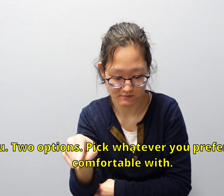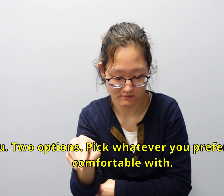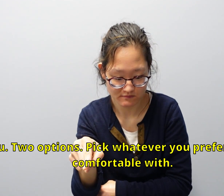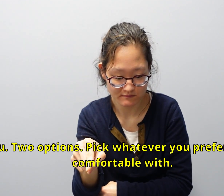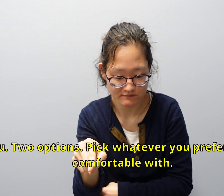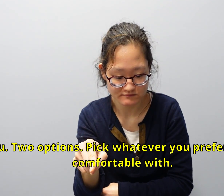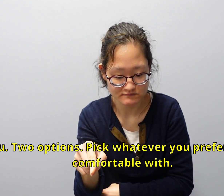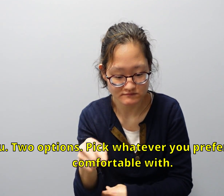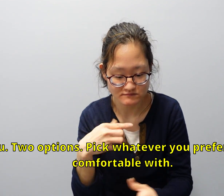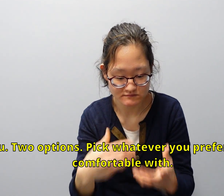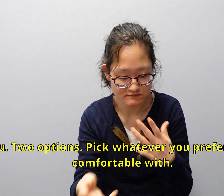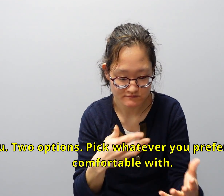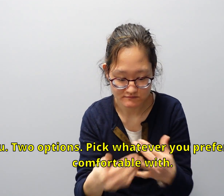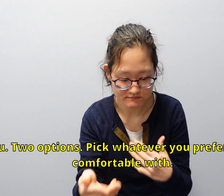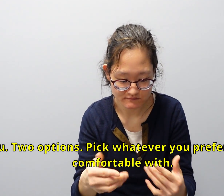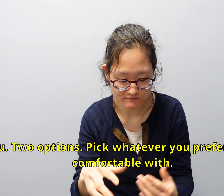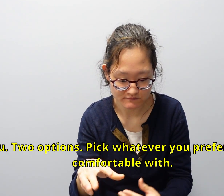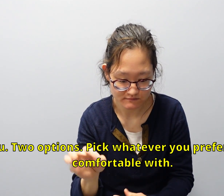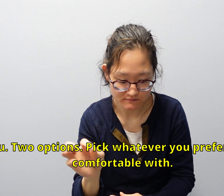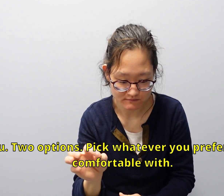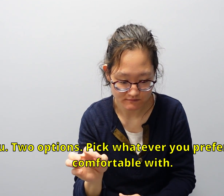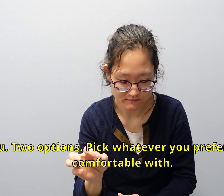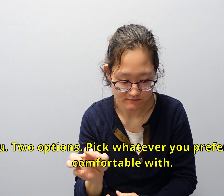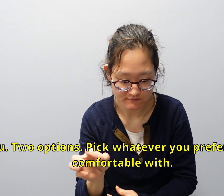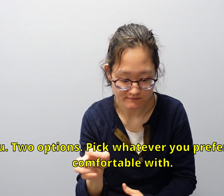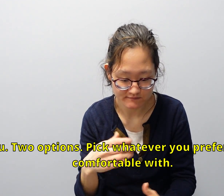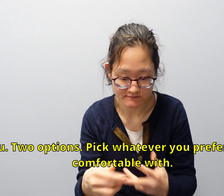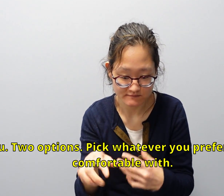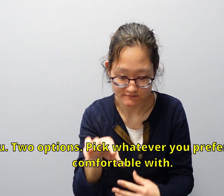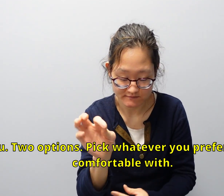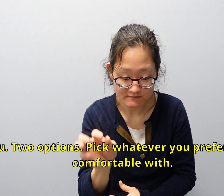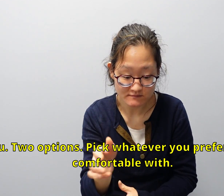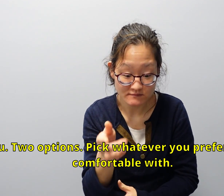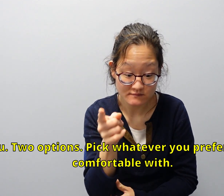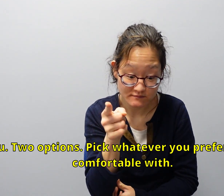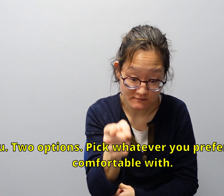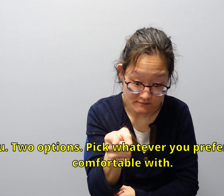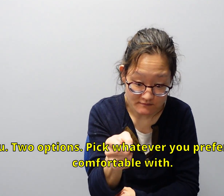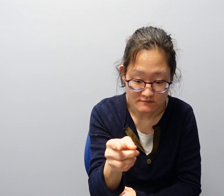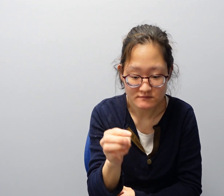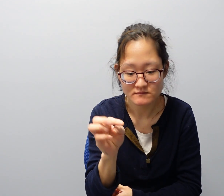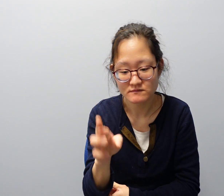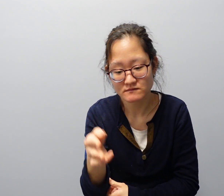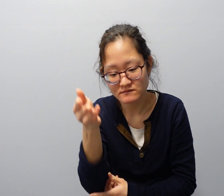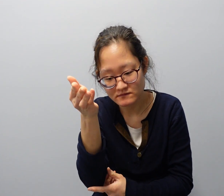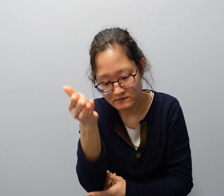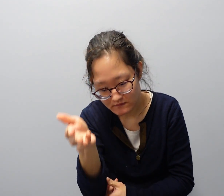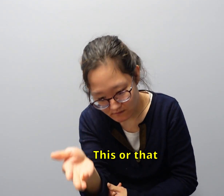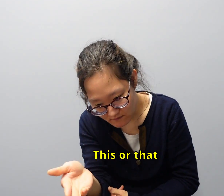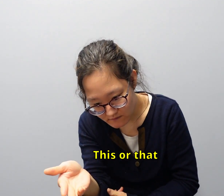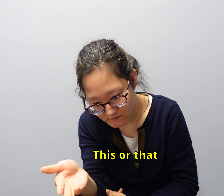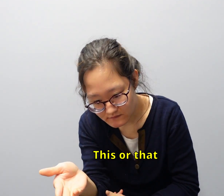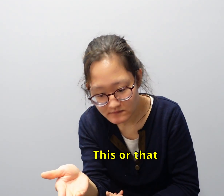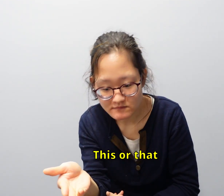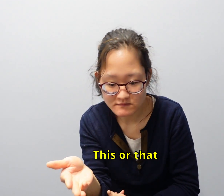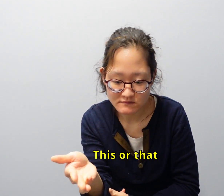Two options. Pick whatever you prefer or are comfortable with. This or that.